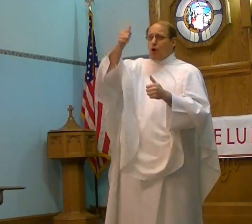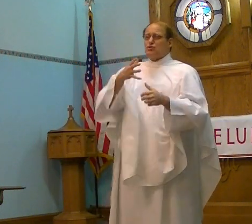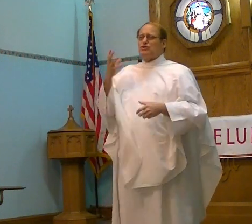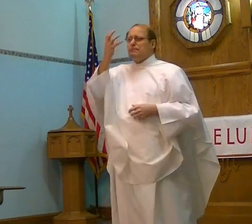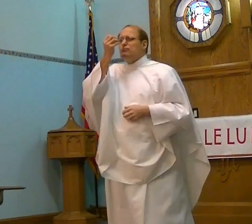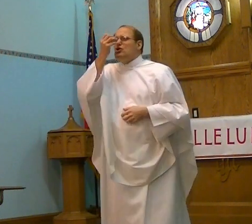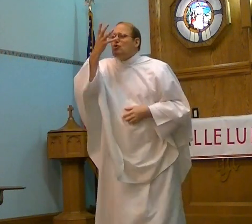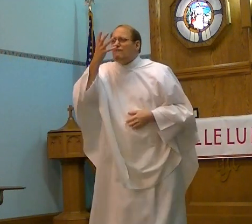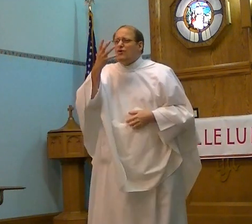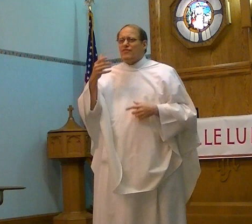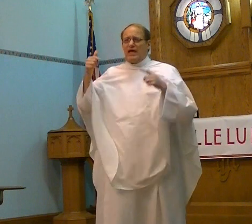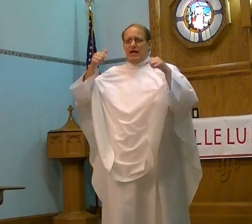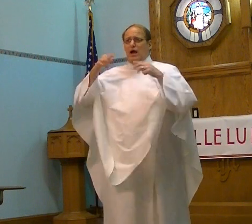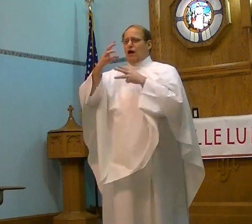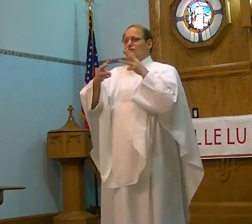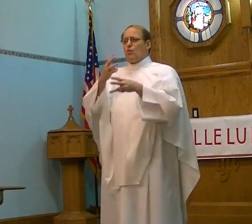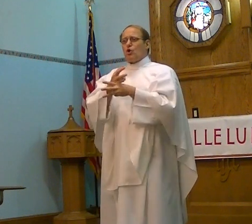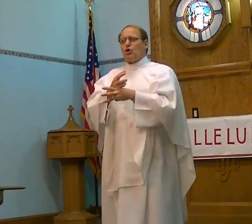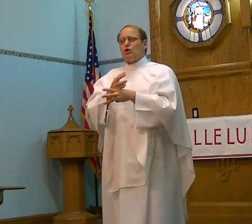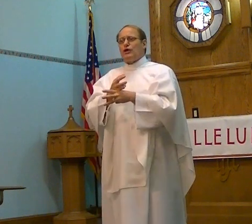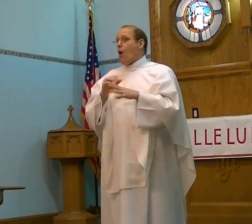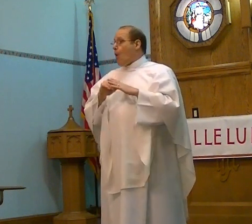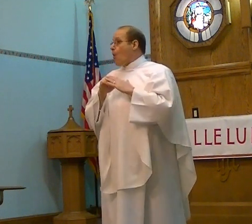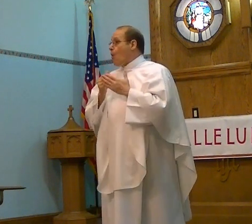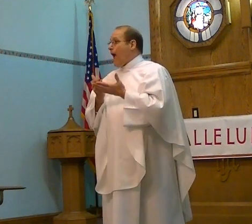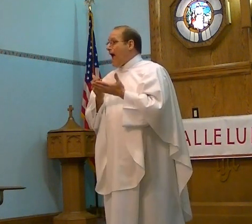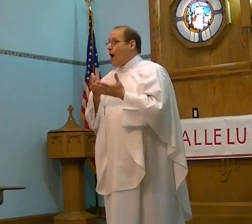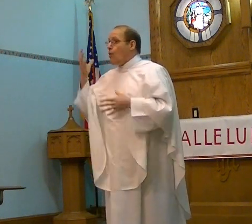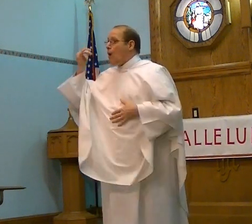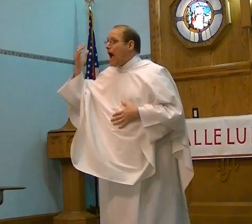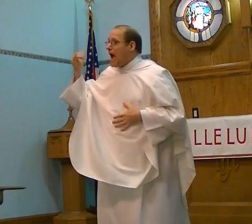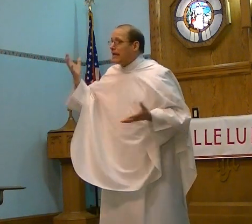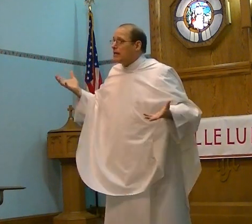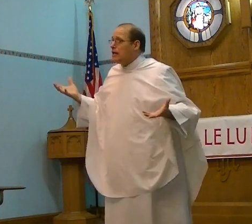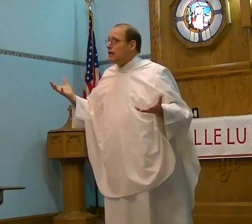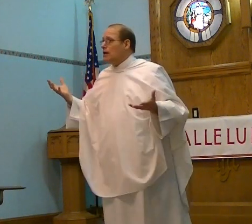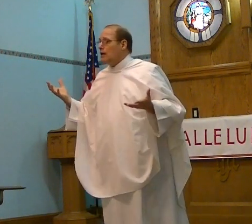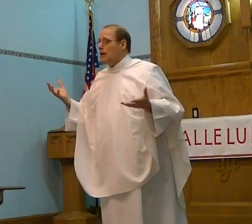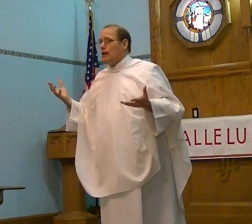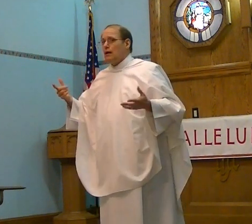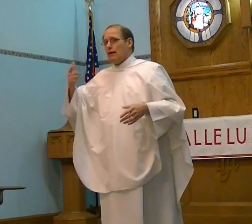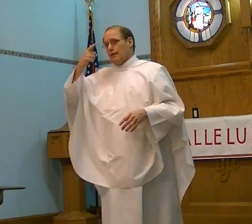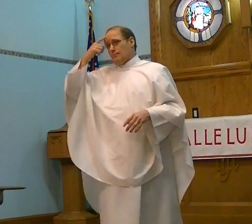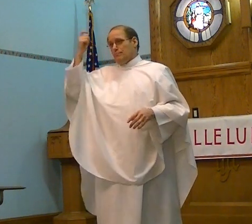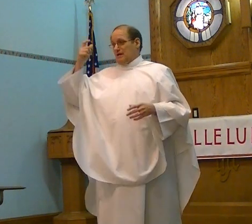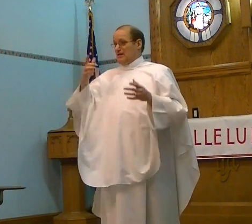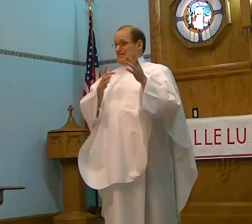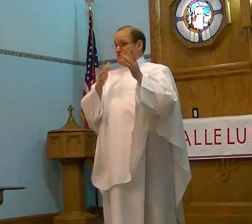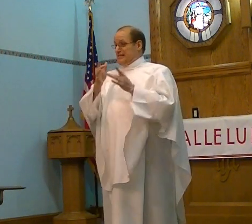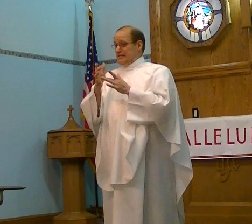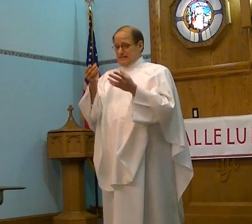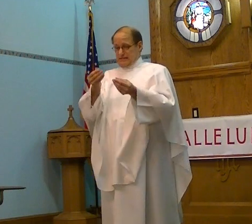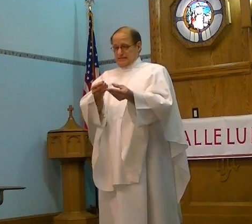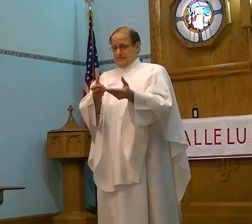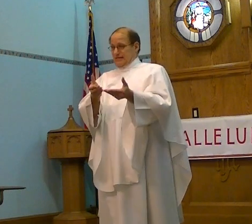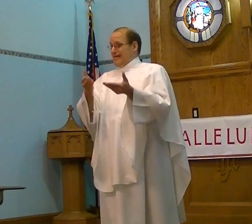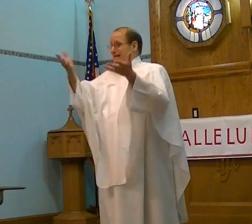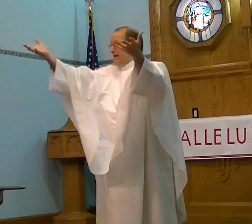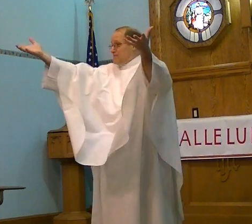most beautiful thing of the world. How? Why? Because Jesus gives